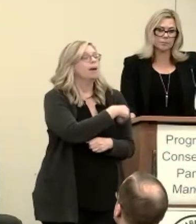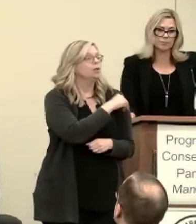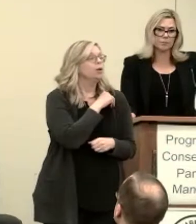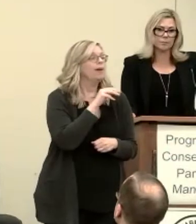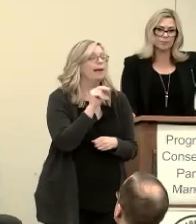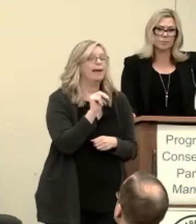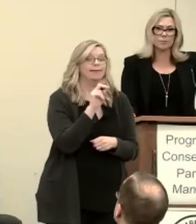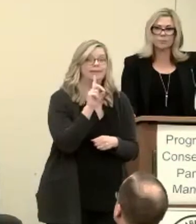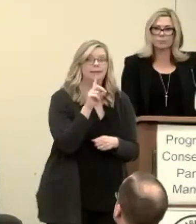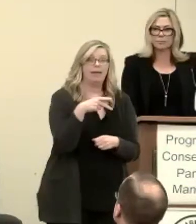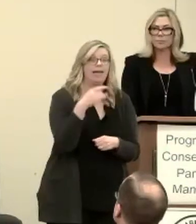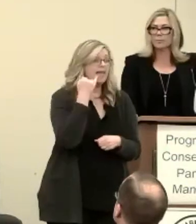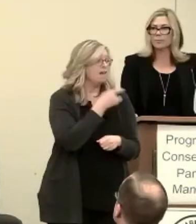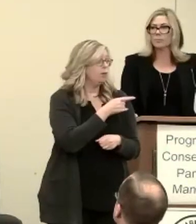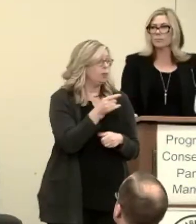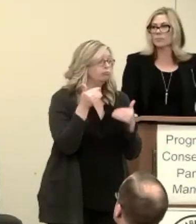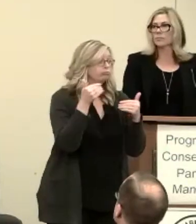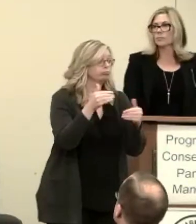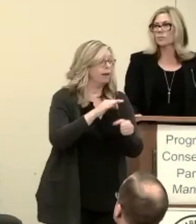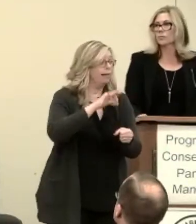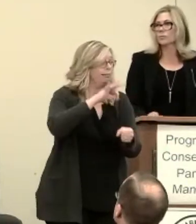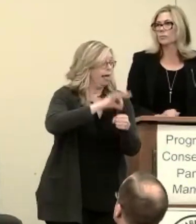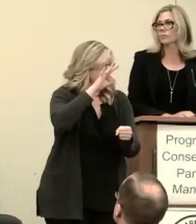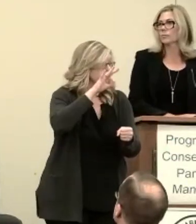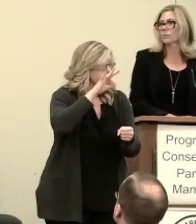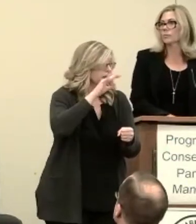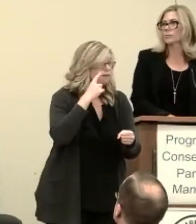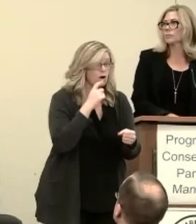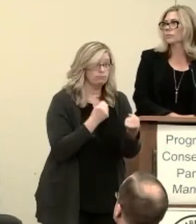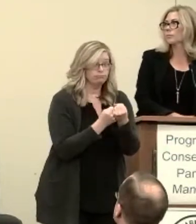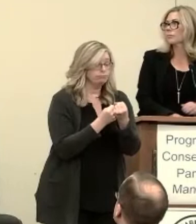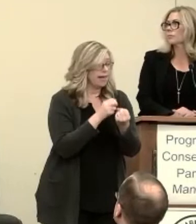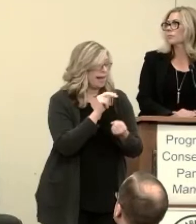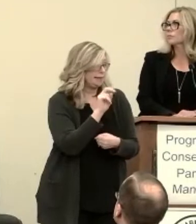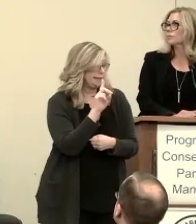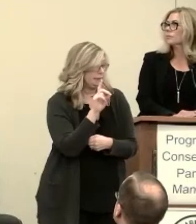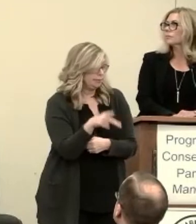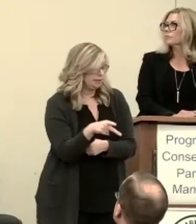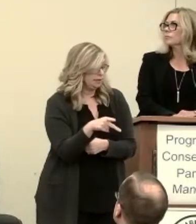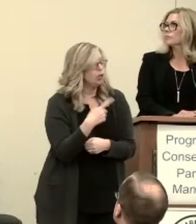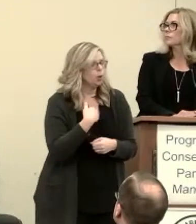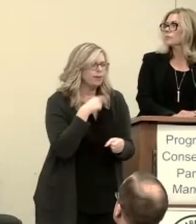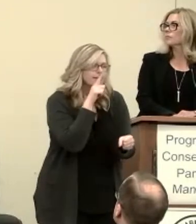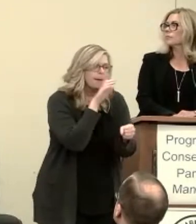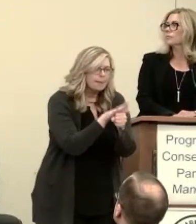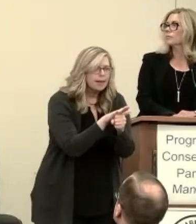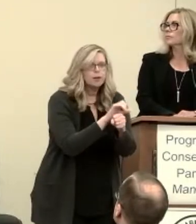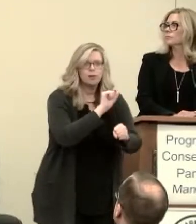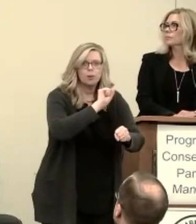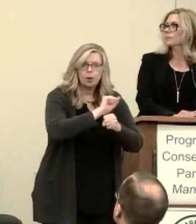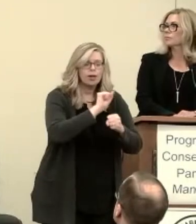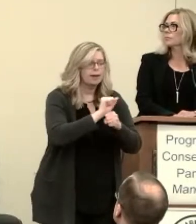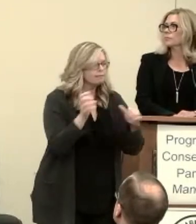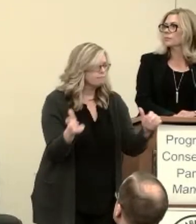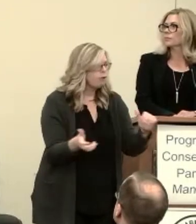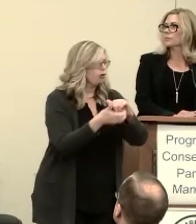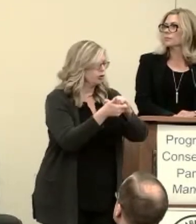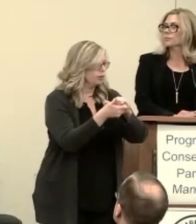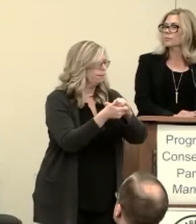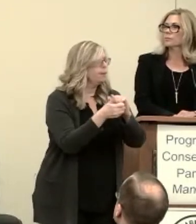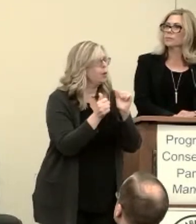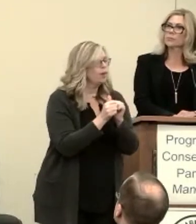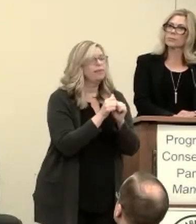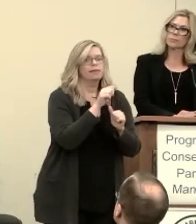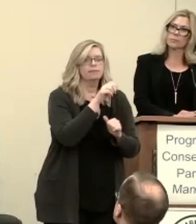if you elect a Manitoba NDP administration, we are committed to working in partnership with Manitobans